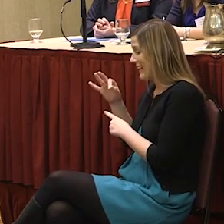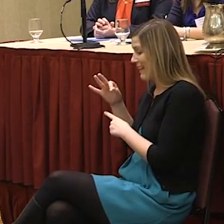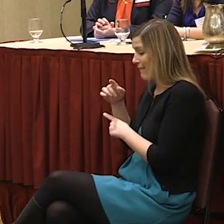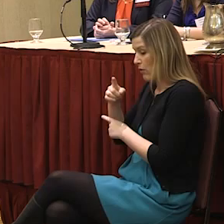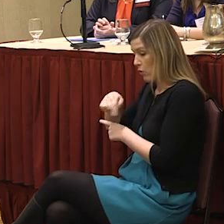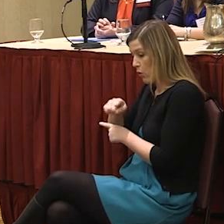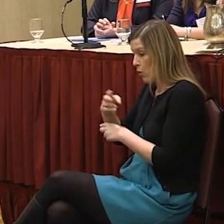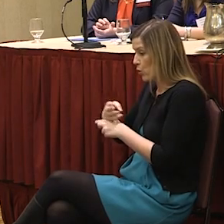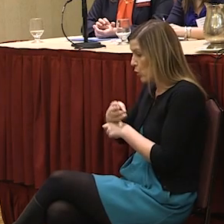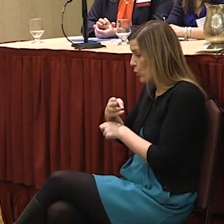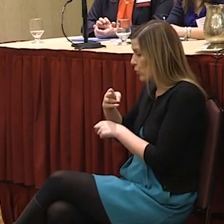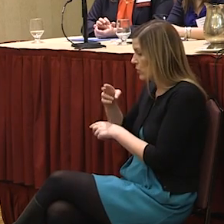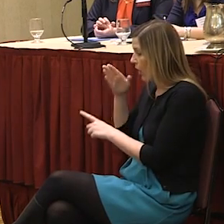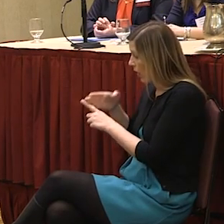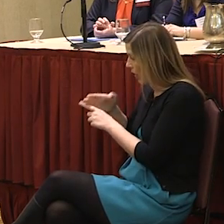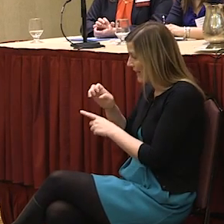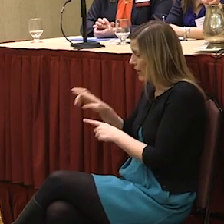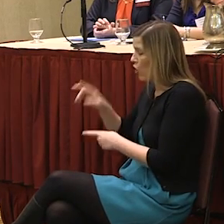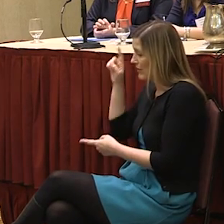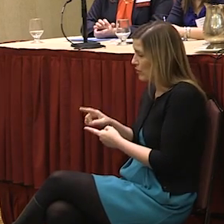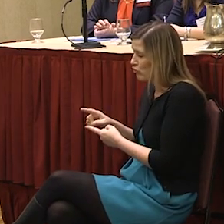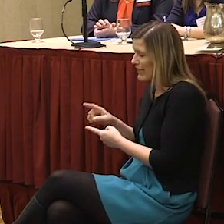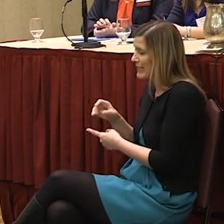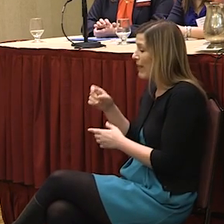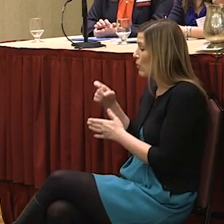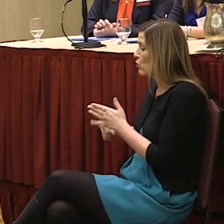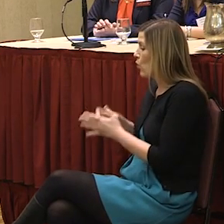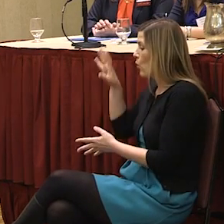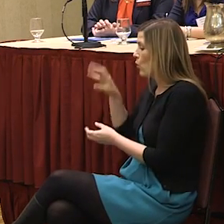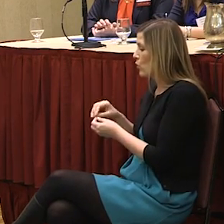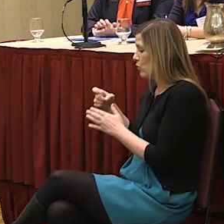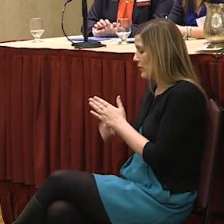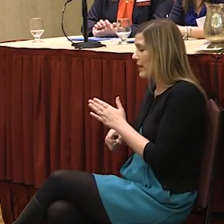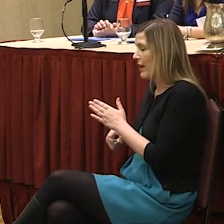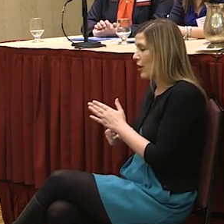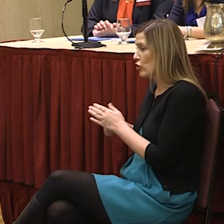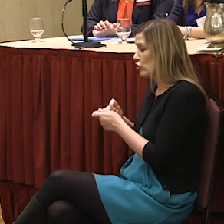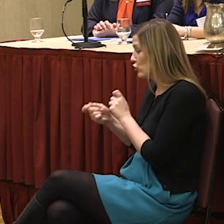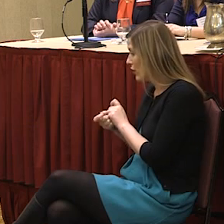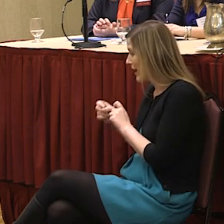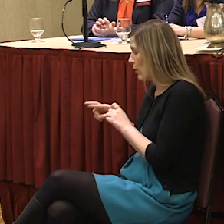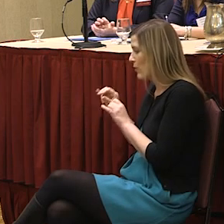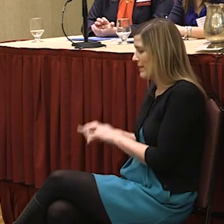utilization is decreasing or not, and whether the total cost of care for that group is changing.